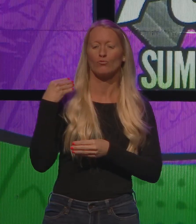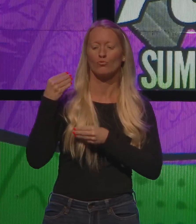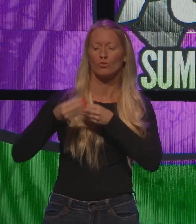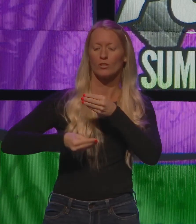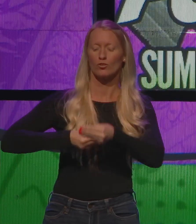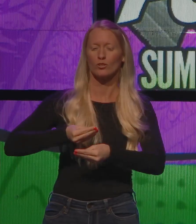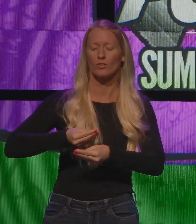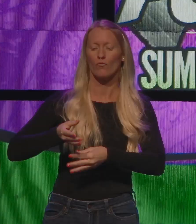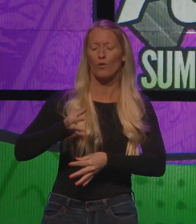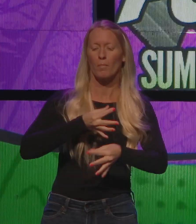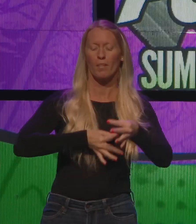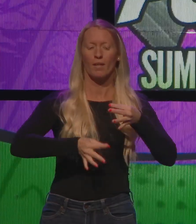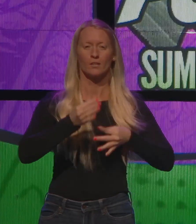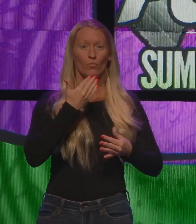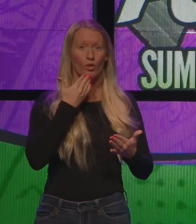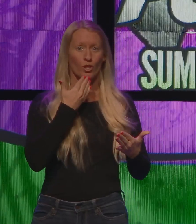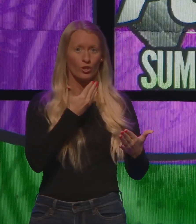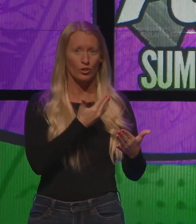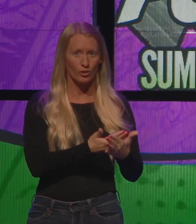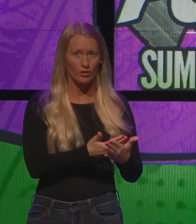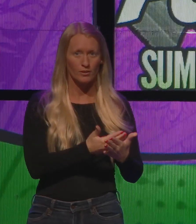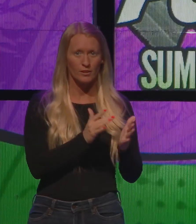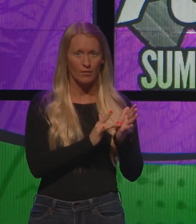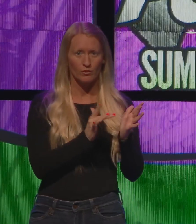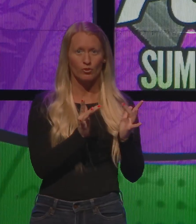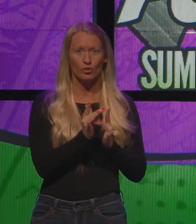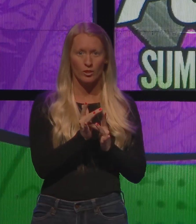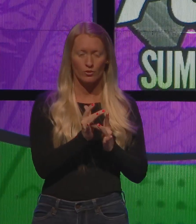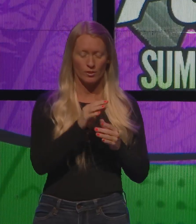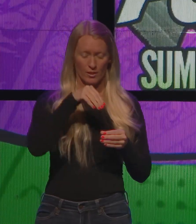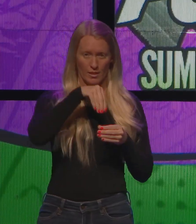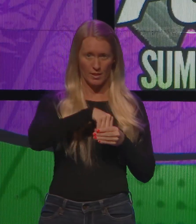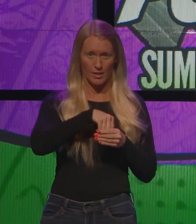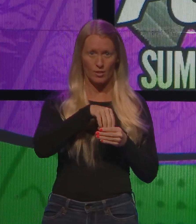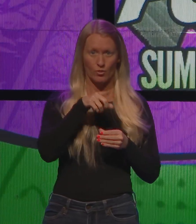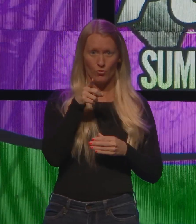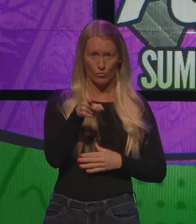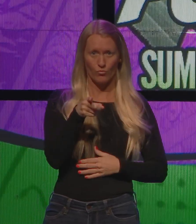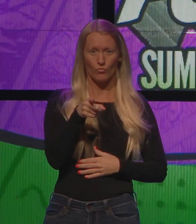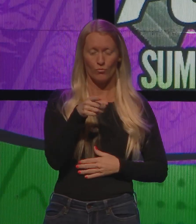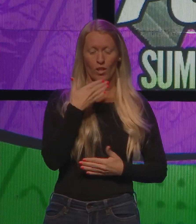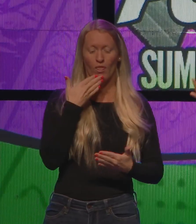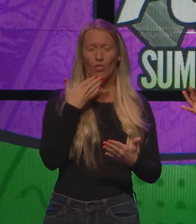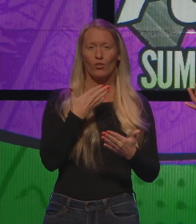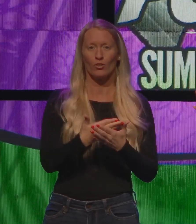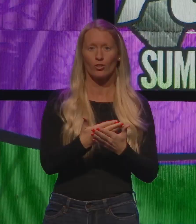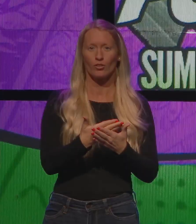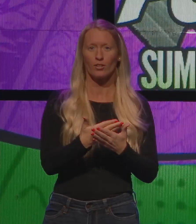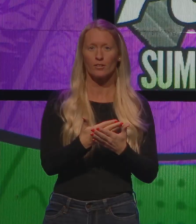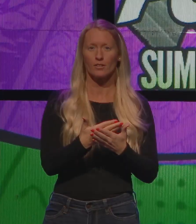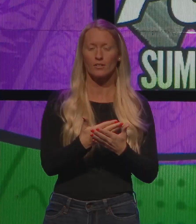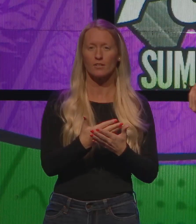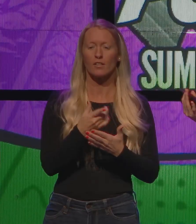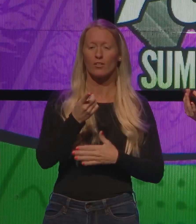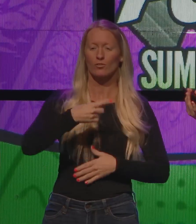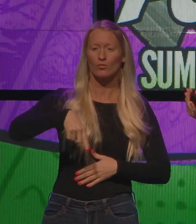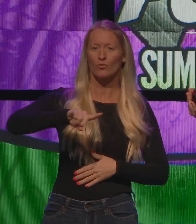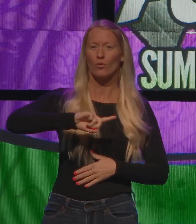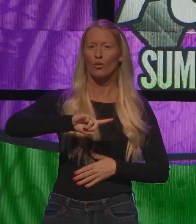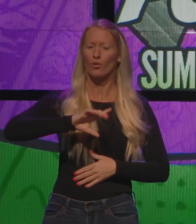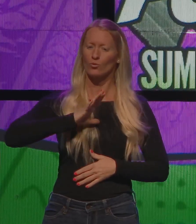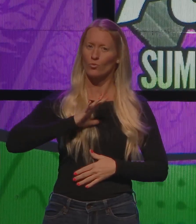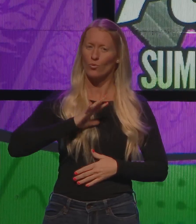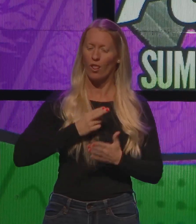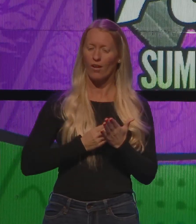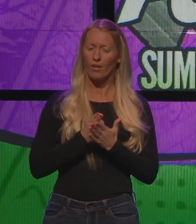the goodness of Jesus in you, and the goodness that you are. That it's really cool, honestly,